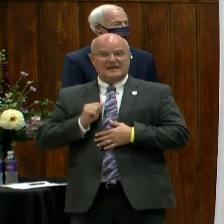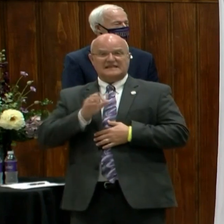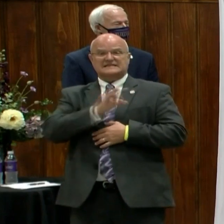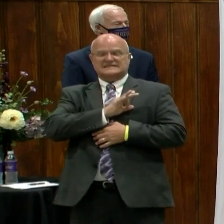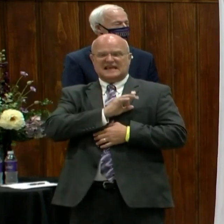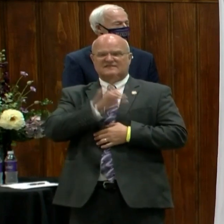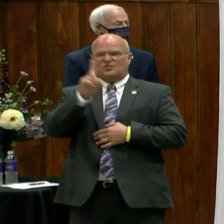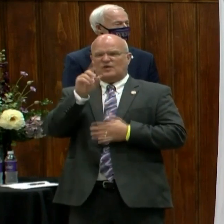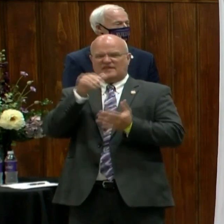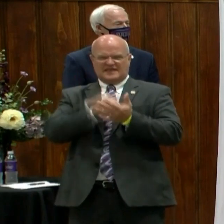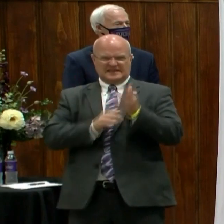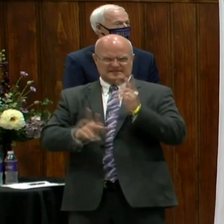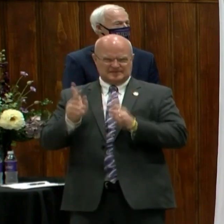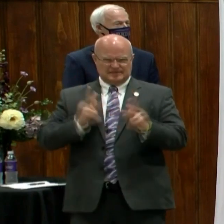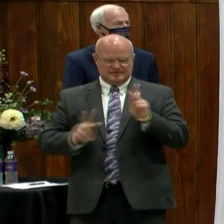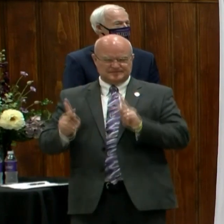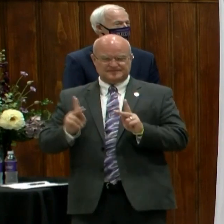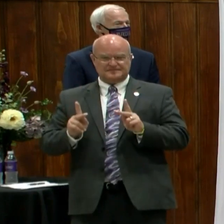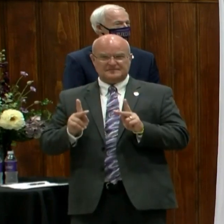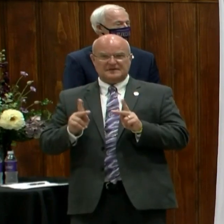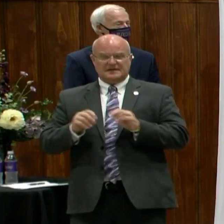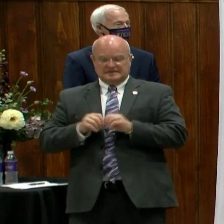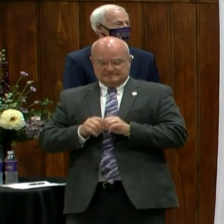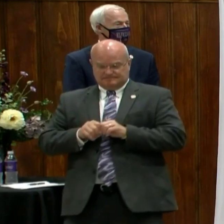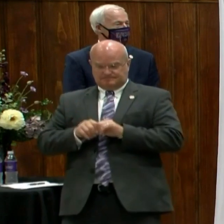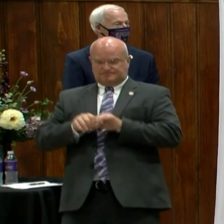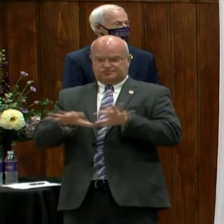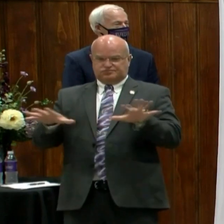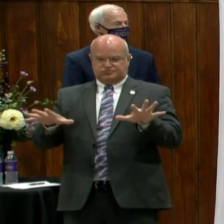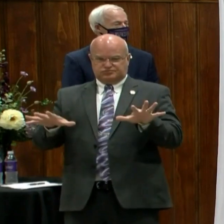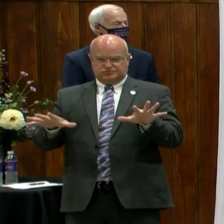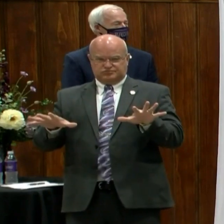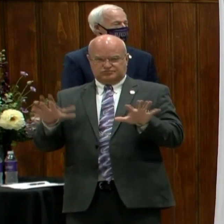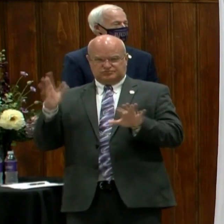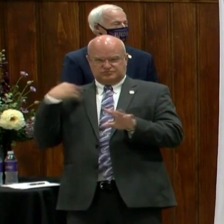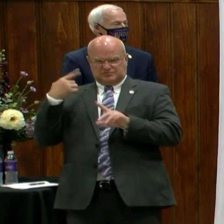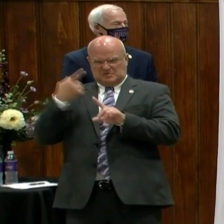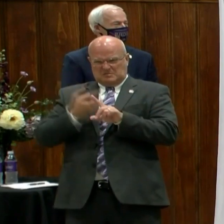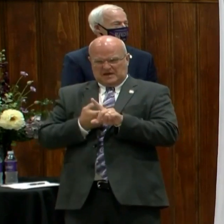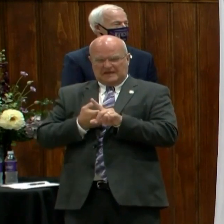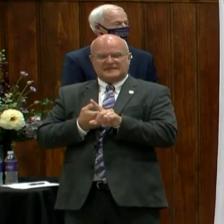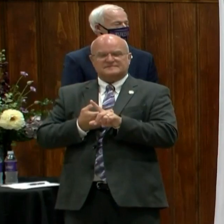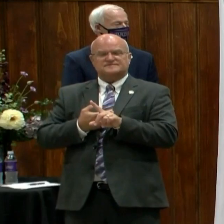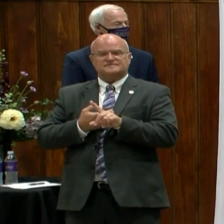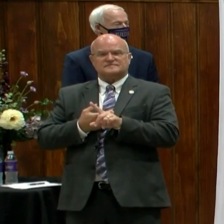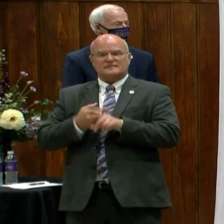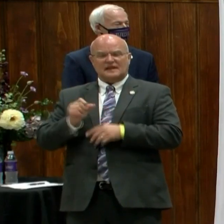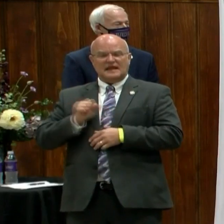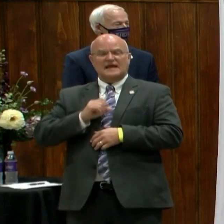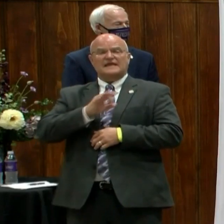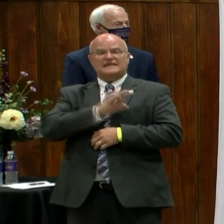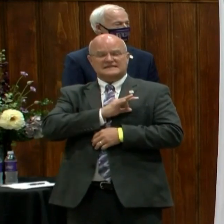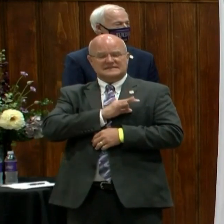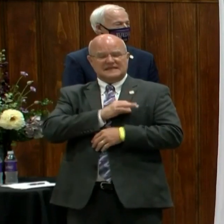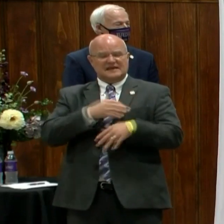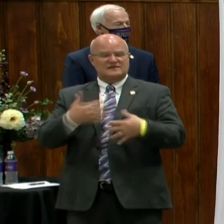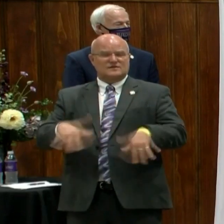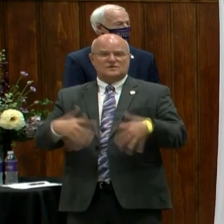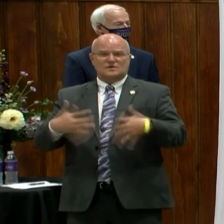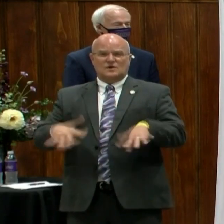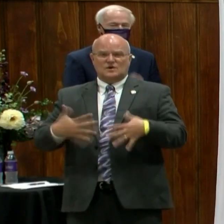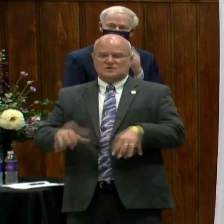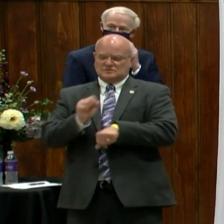nearly 1,000 individuals. An outbreak occurred over the last month and a half. The staff has been